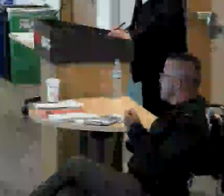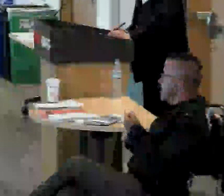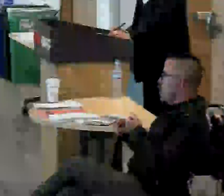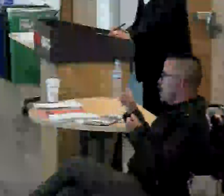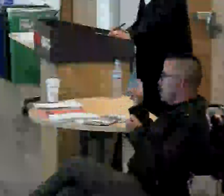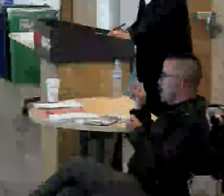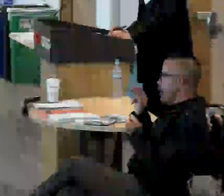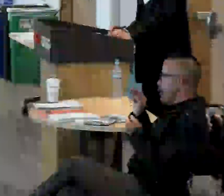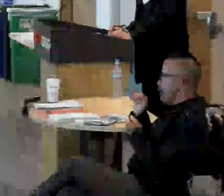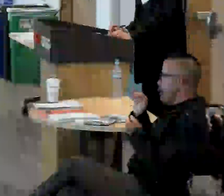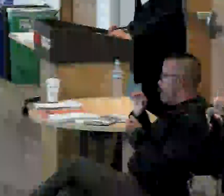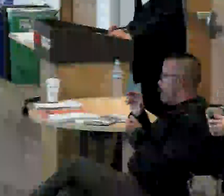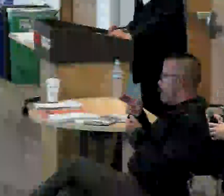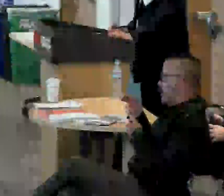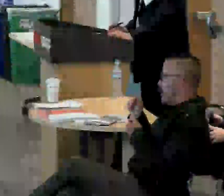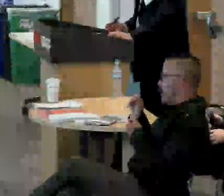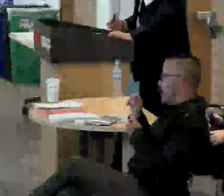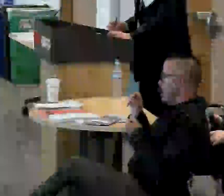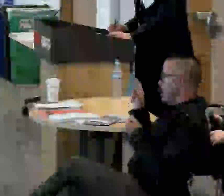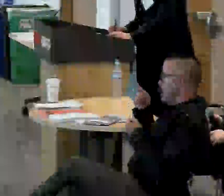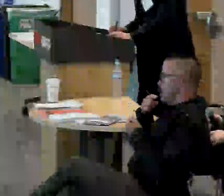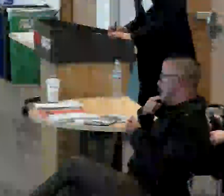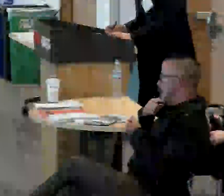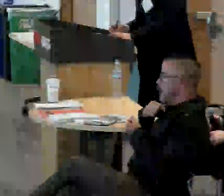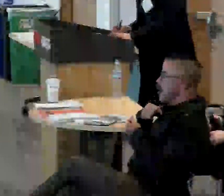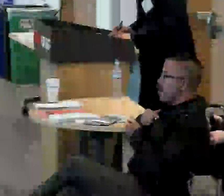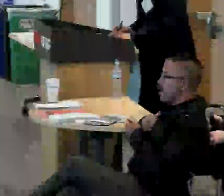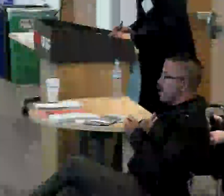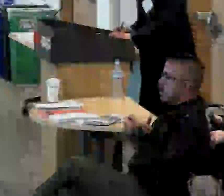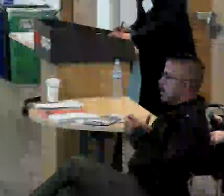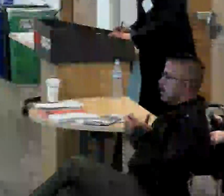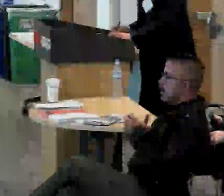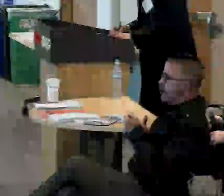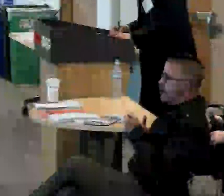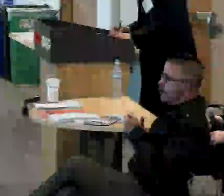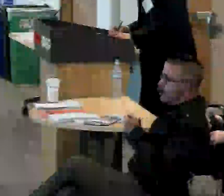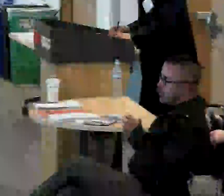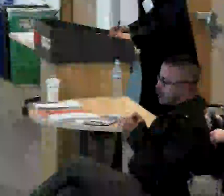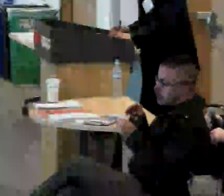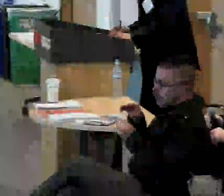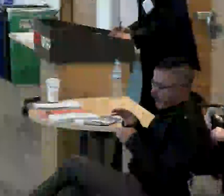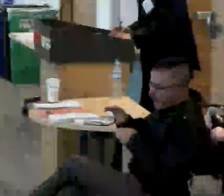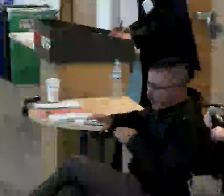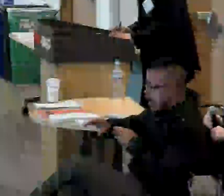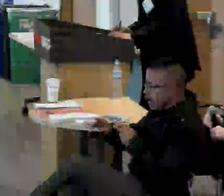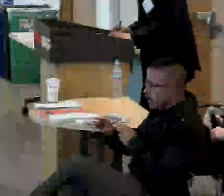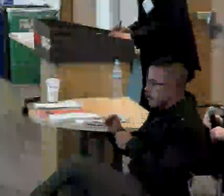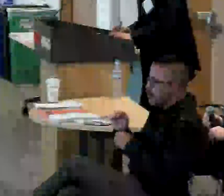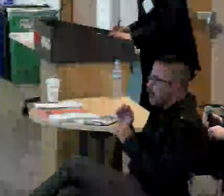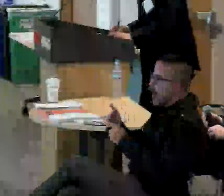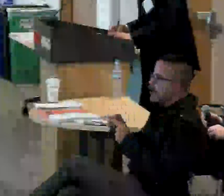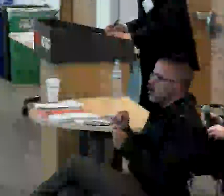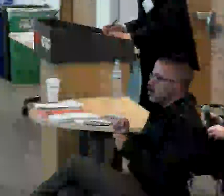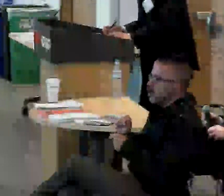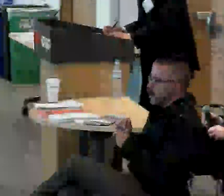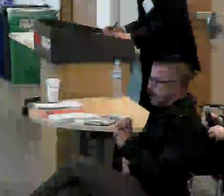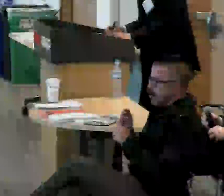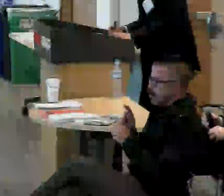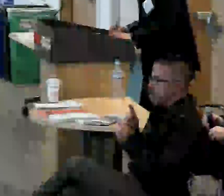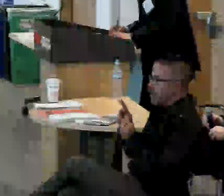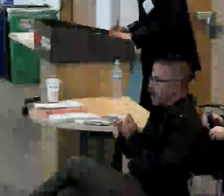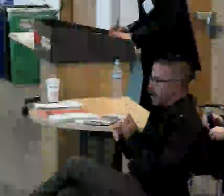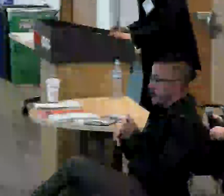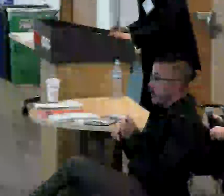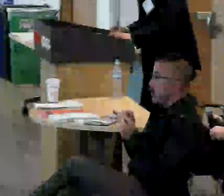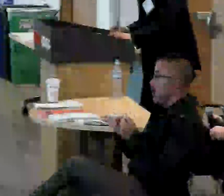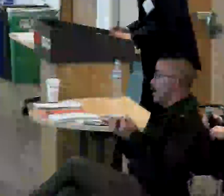a lot of workforce development programs, and a lot of the groups are working with persons with disabilities. And so, to me, that seems like a great point in